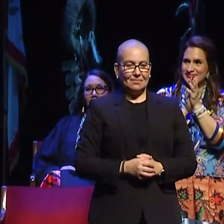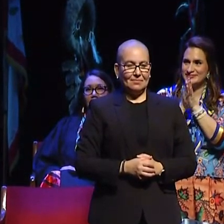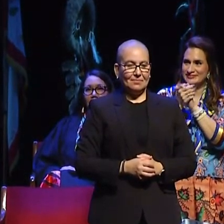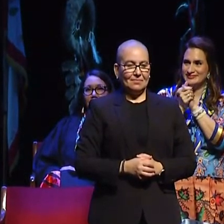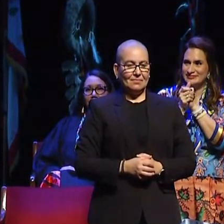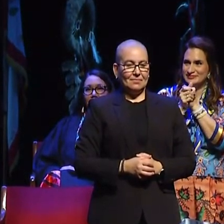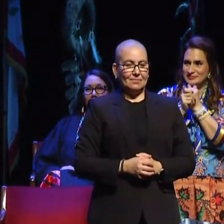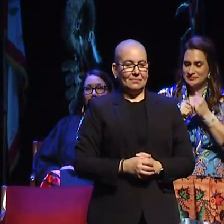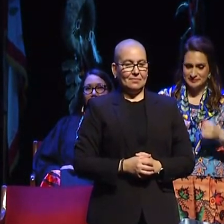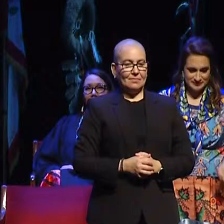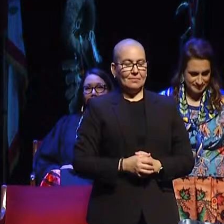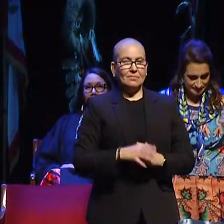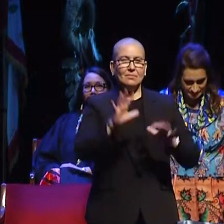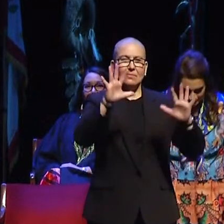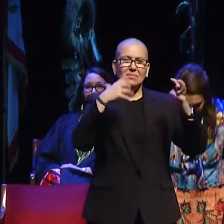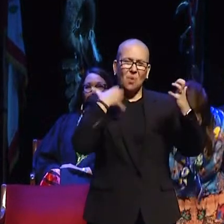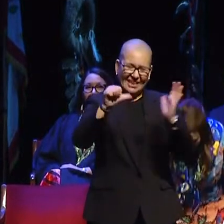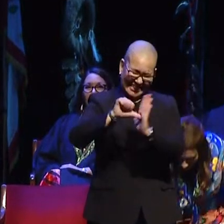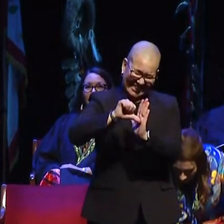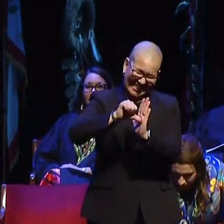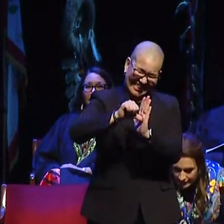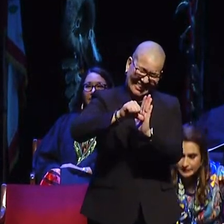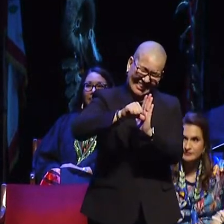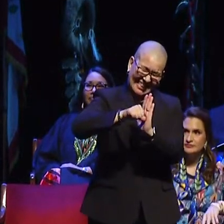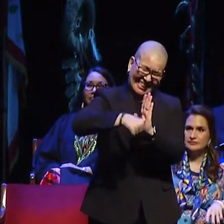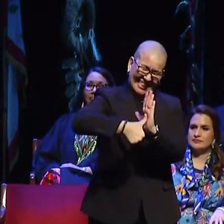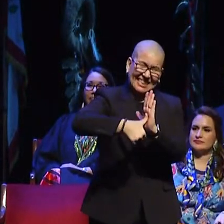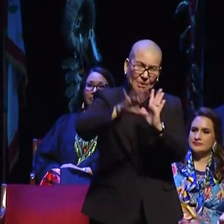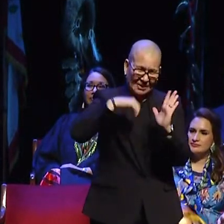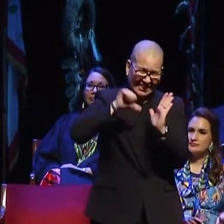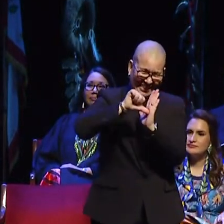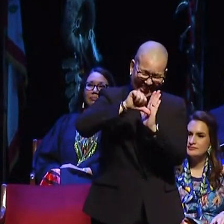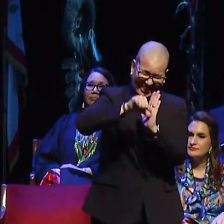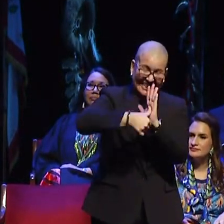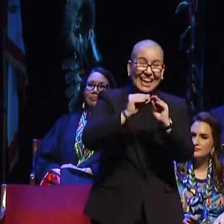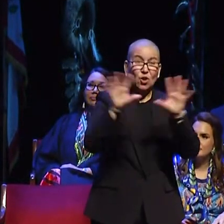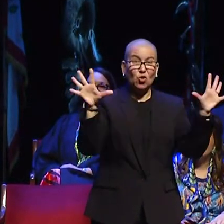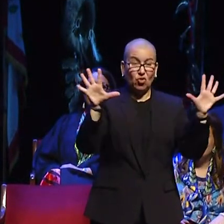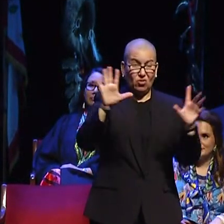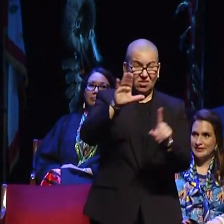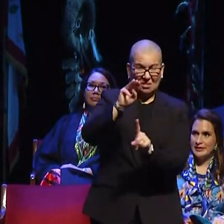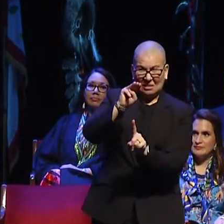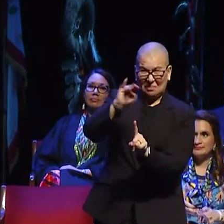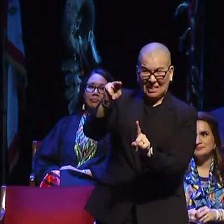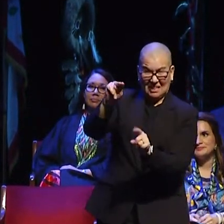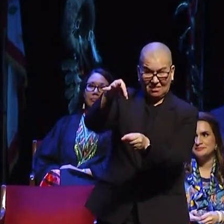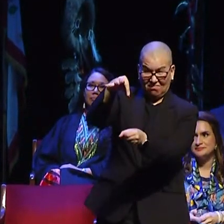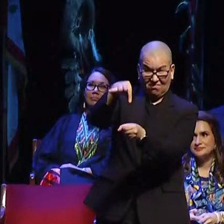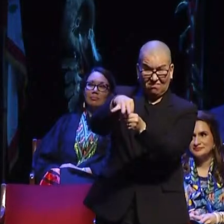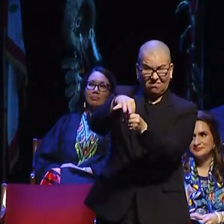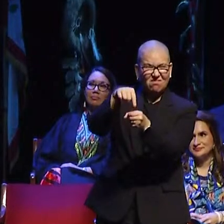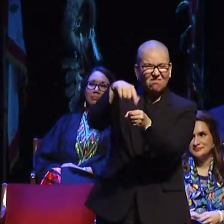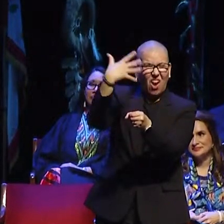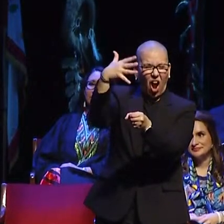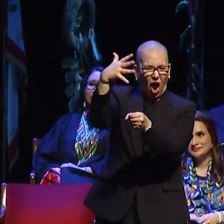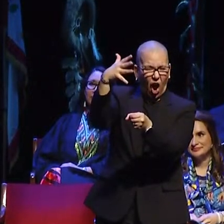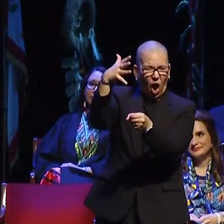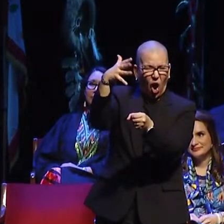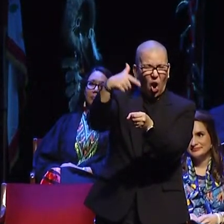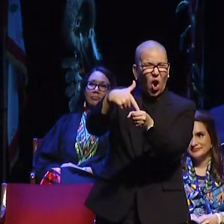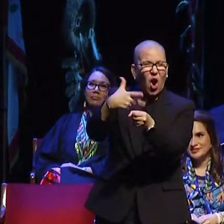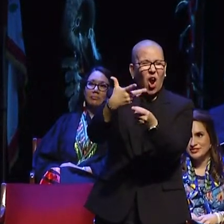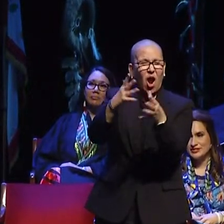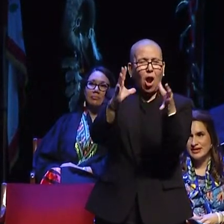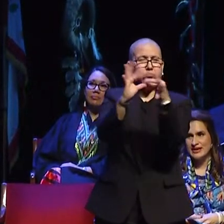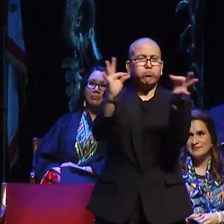Be very clear. Minnesotans have chosen. They chose hope over fear. They chose fact